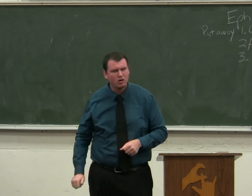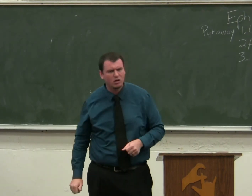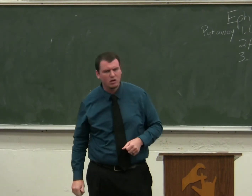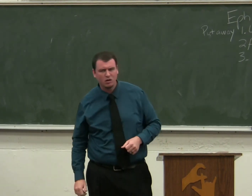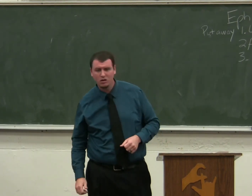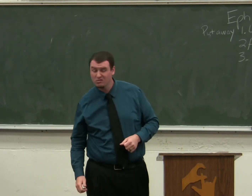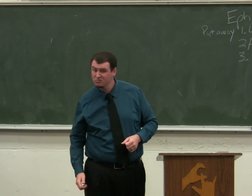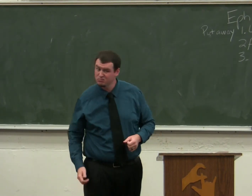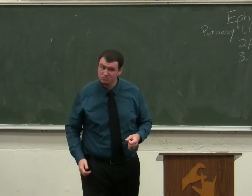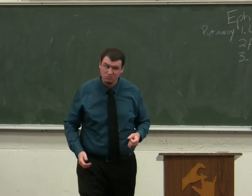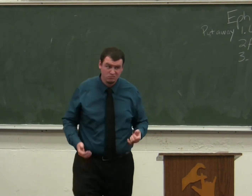Work.